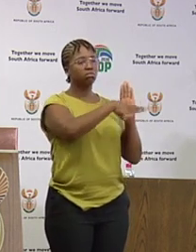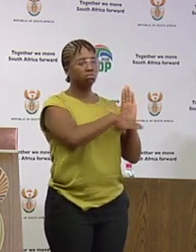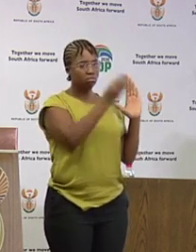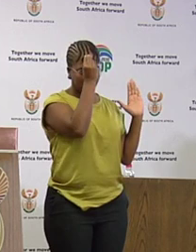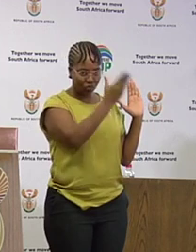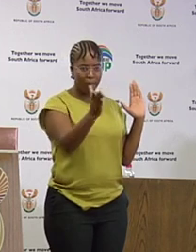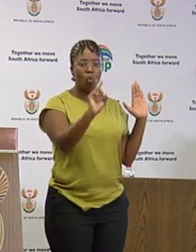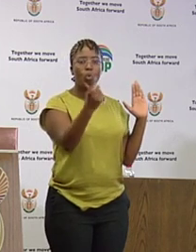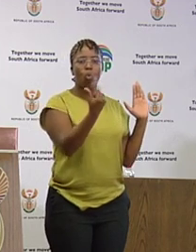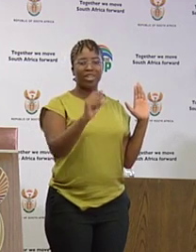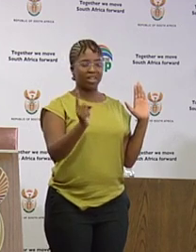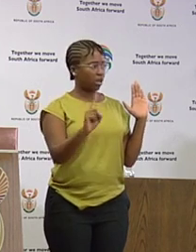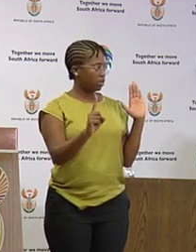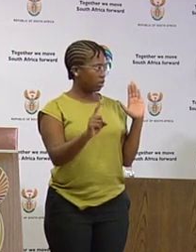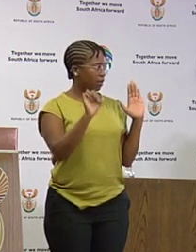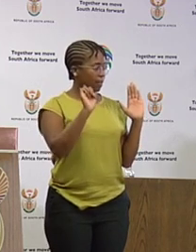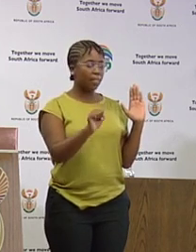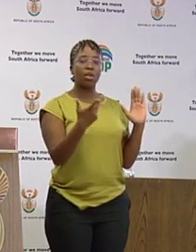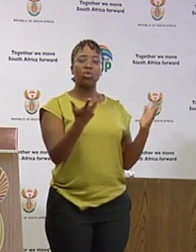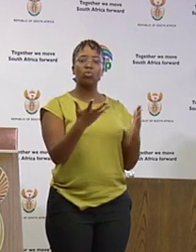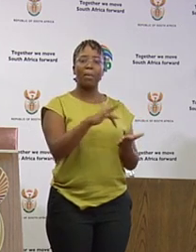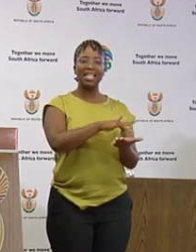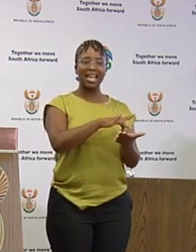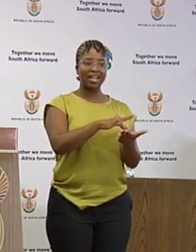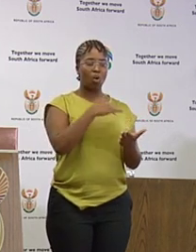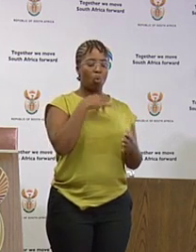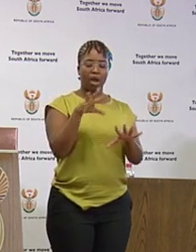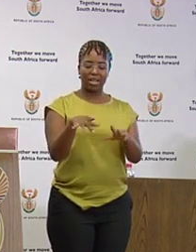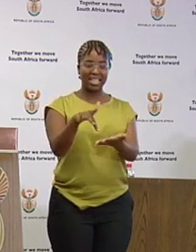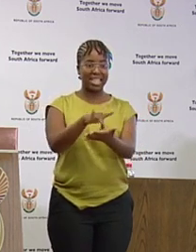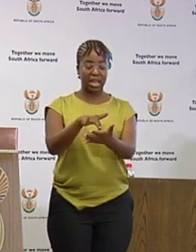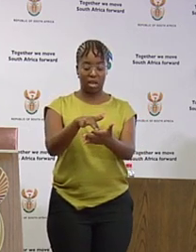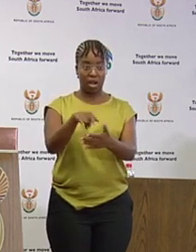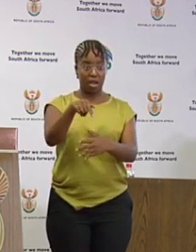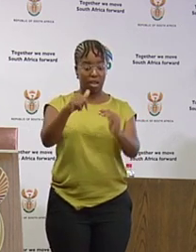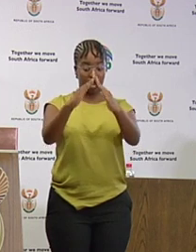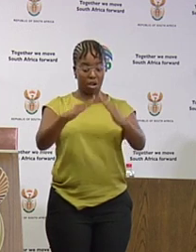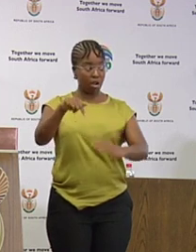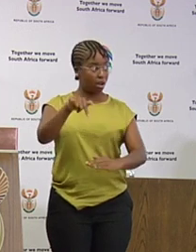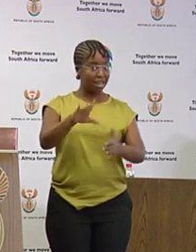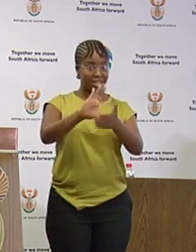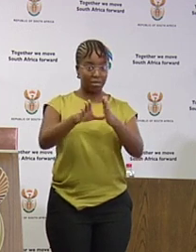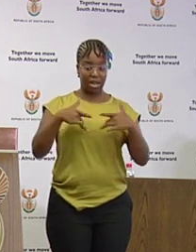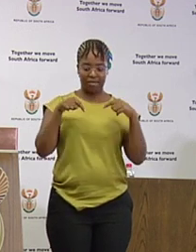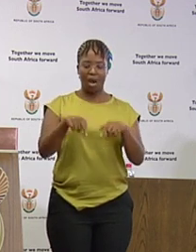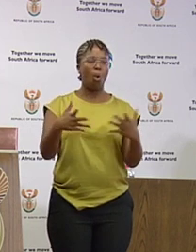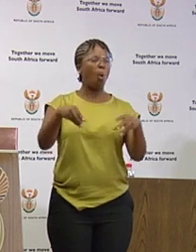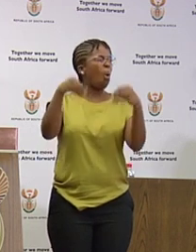Also our drop-in centers, because normally we have the drop-in centers where